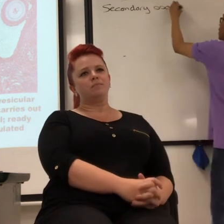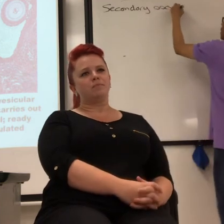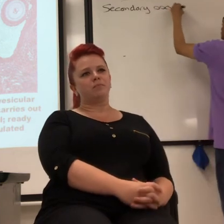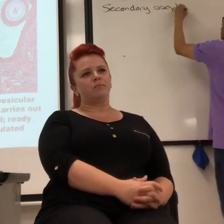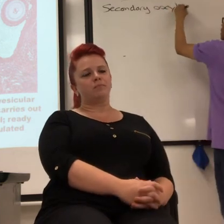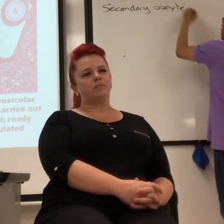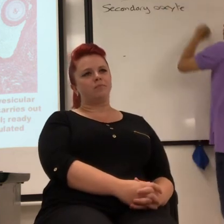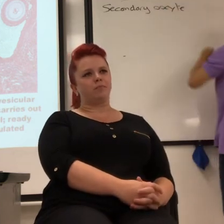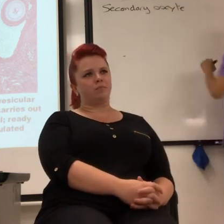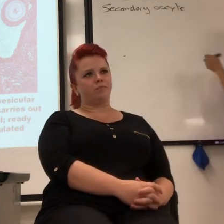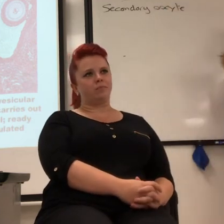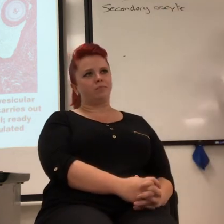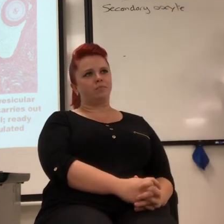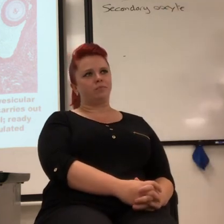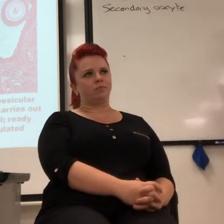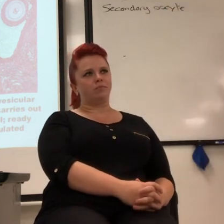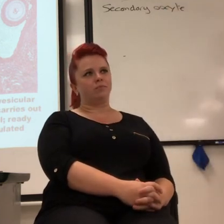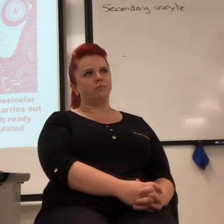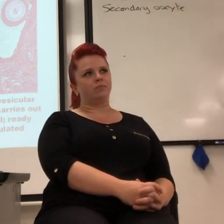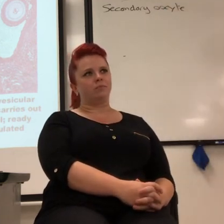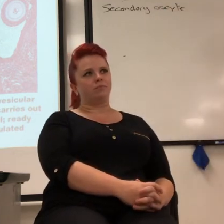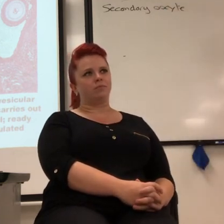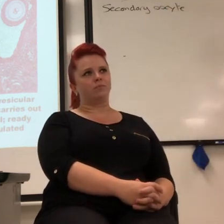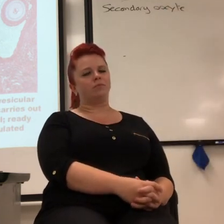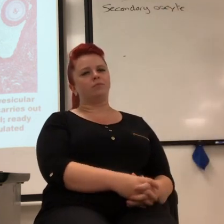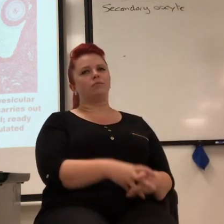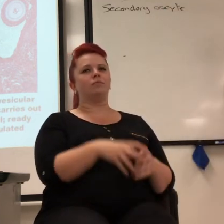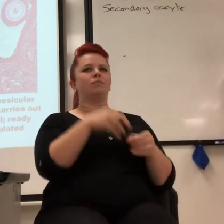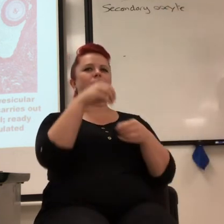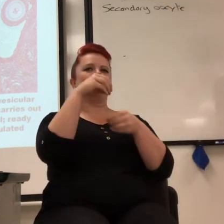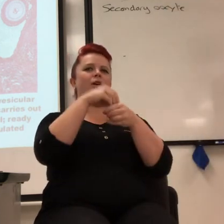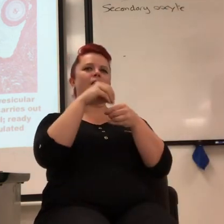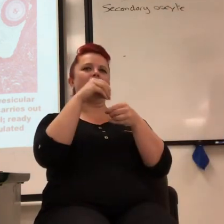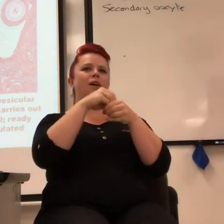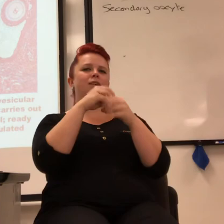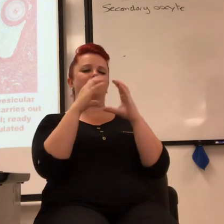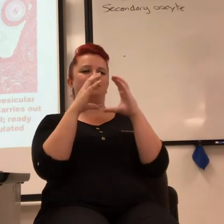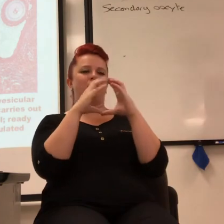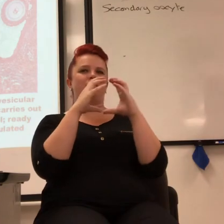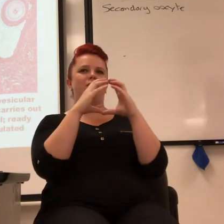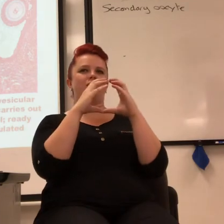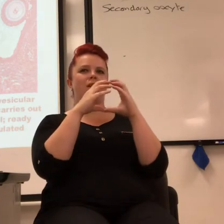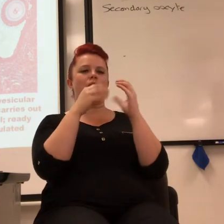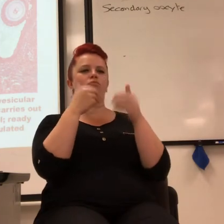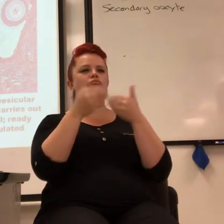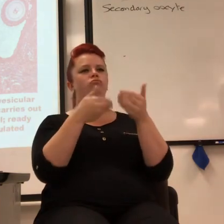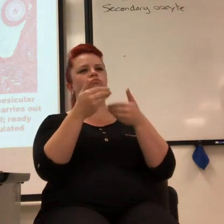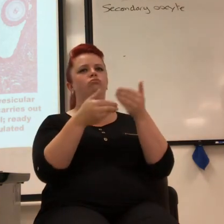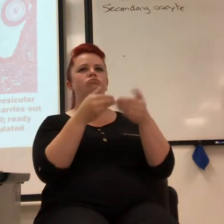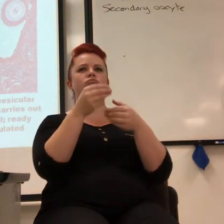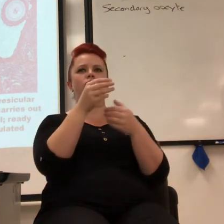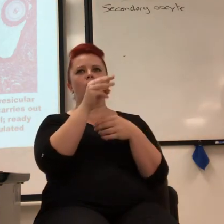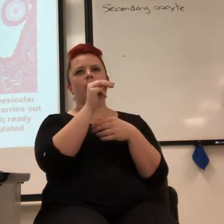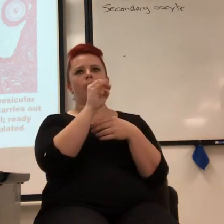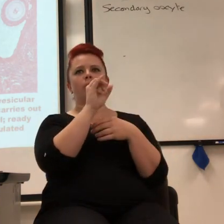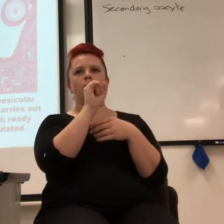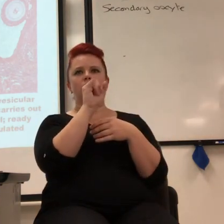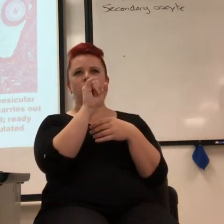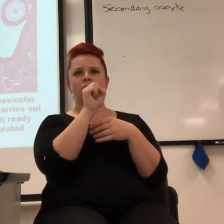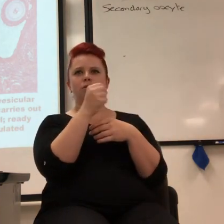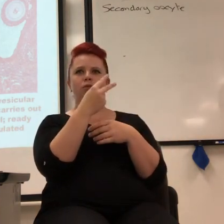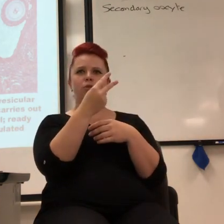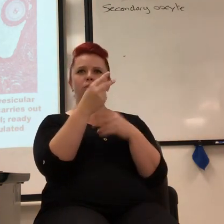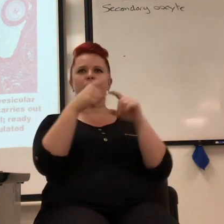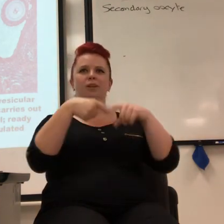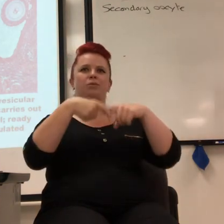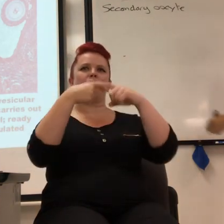oocyte. Inside that cell, you're going through meiosis two, but you don't finish. You get arrested somewhere in metaphase two, anaphase